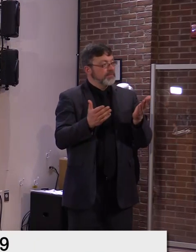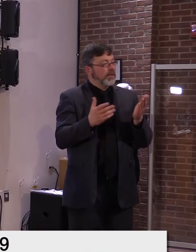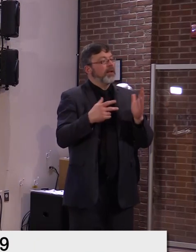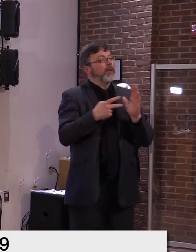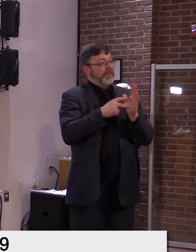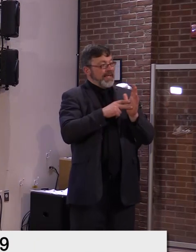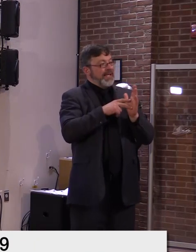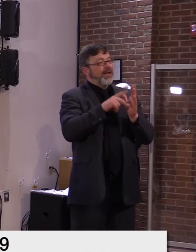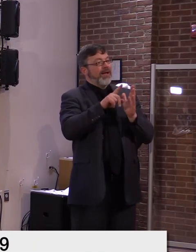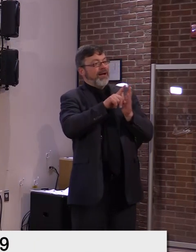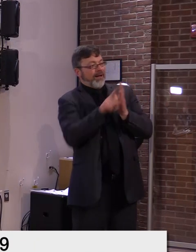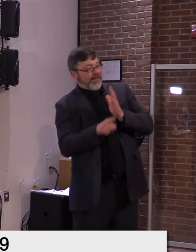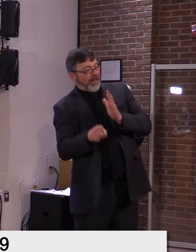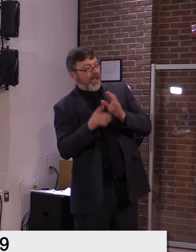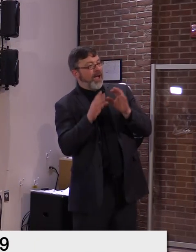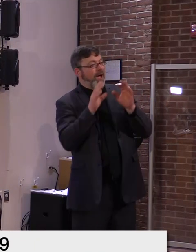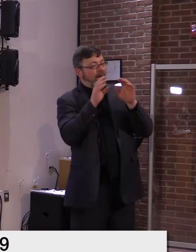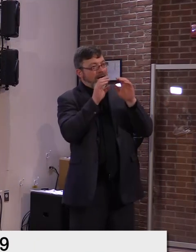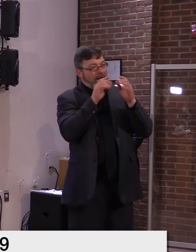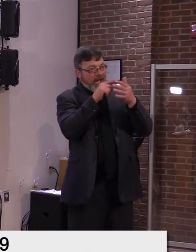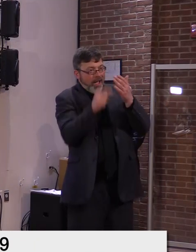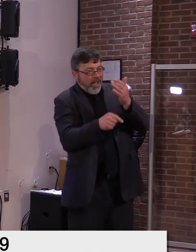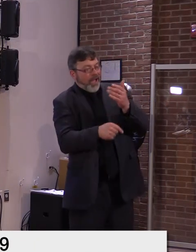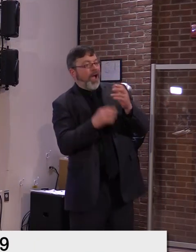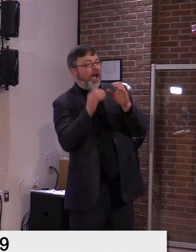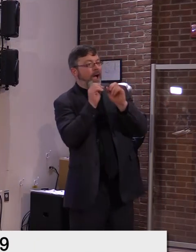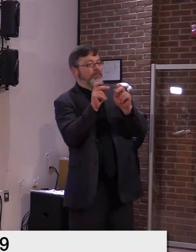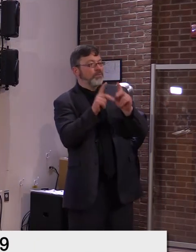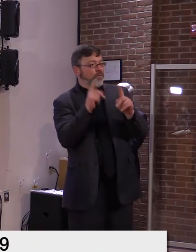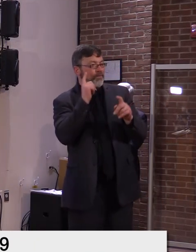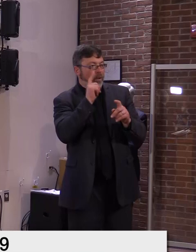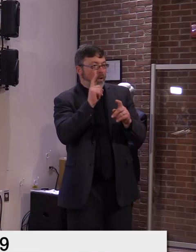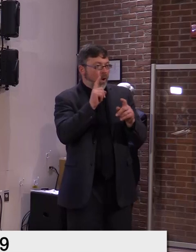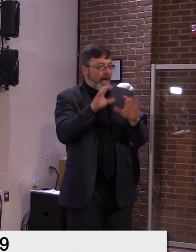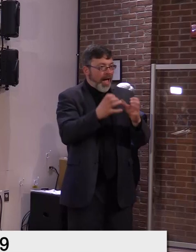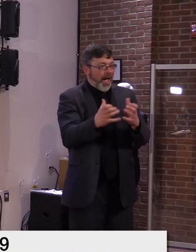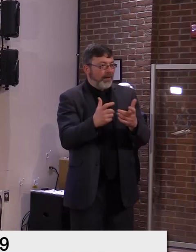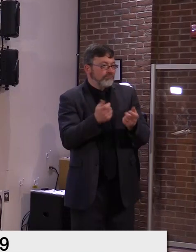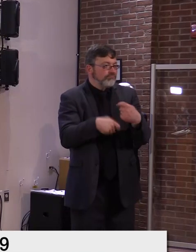opportunities in the arts broadly defined for students.